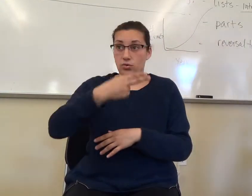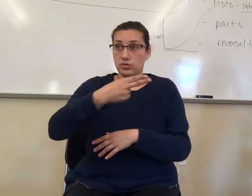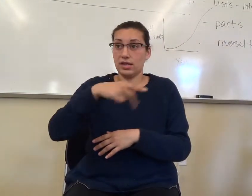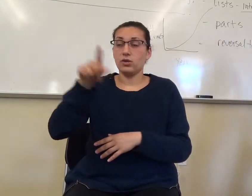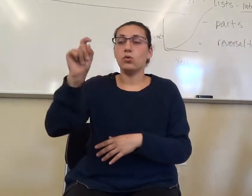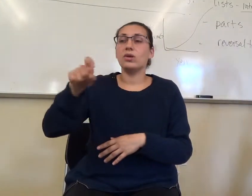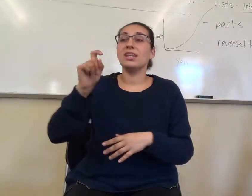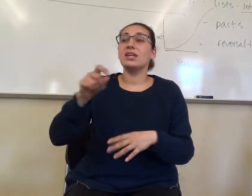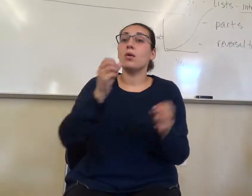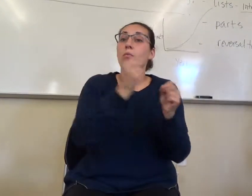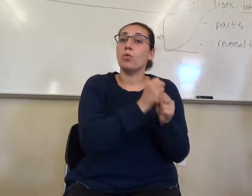cars.